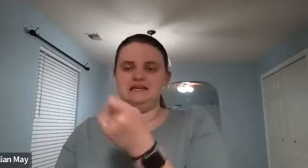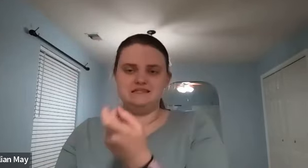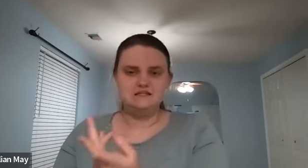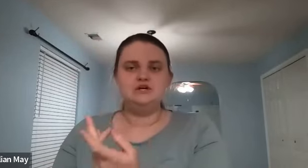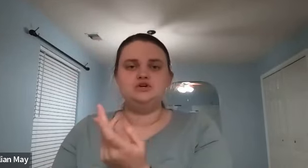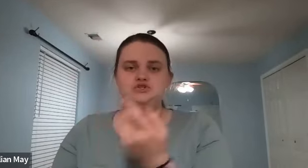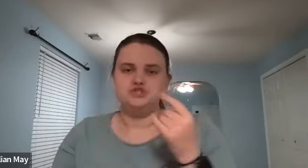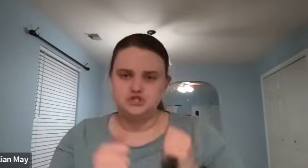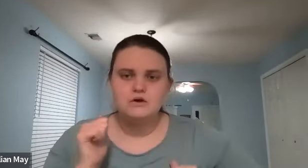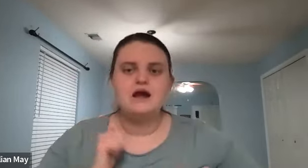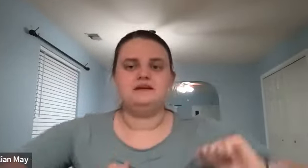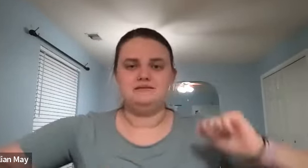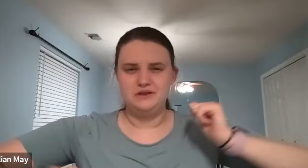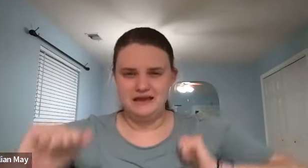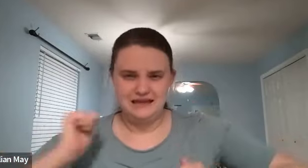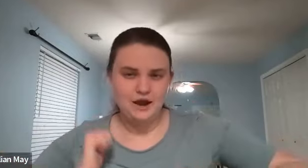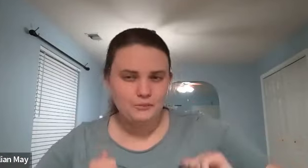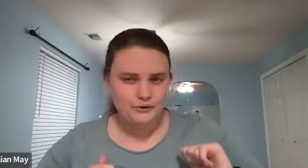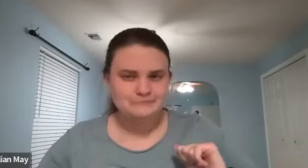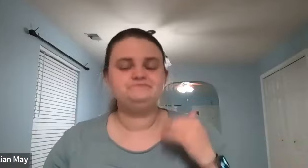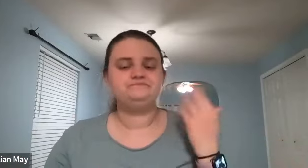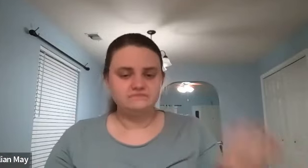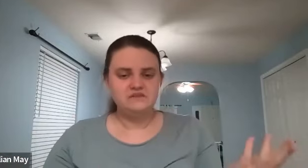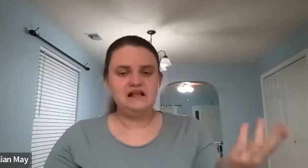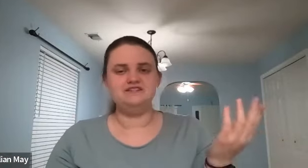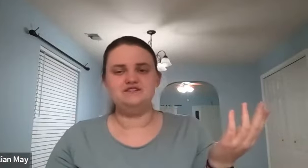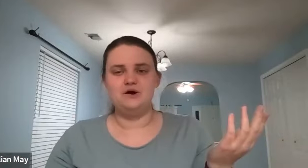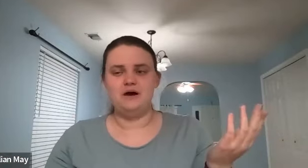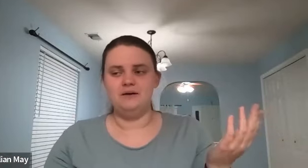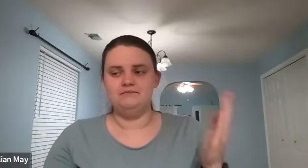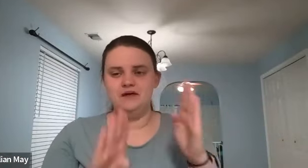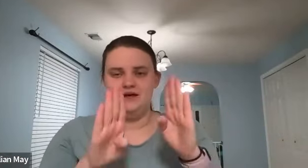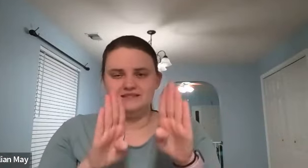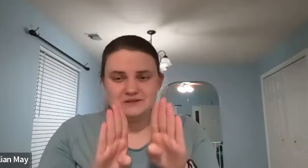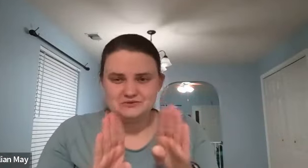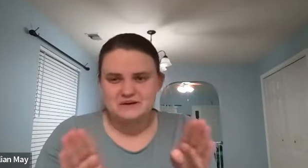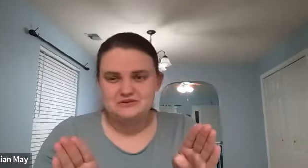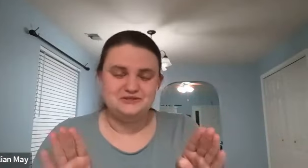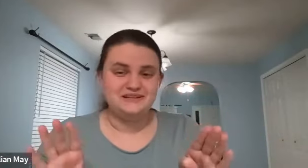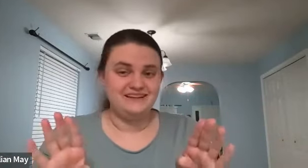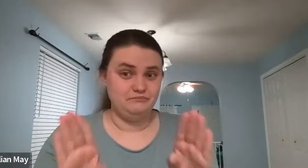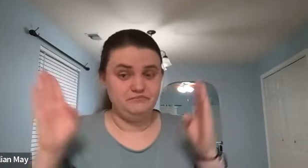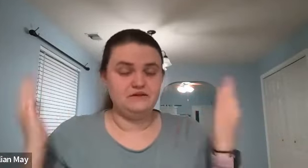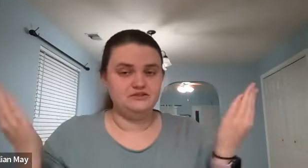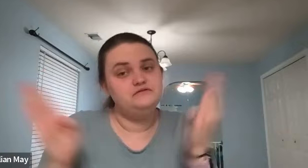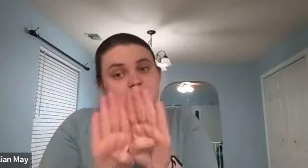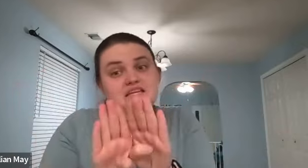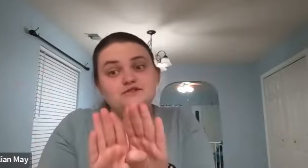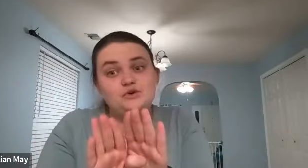it's describing and playing it out more. And so sometimes when people are doing like, they'll do B's for